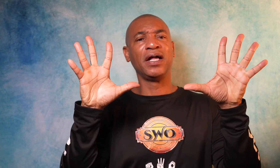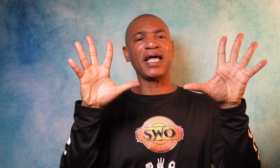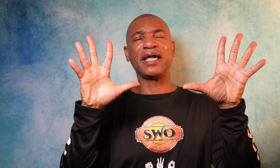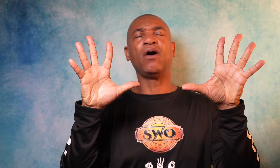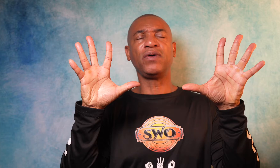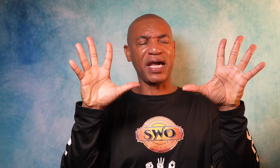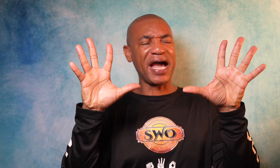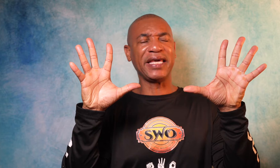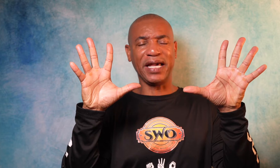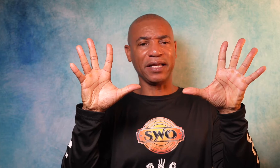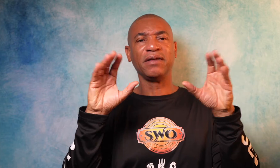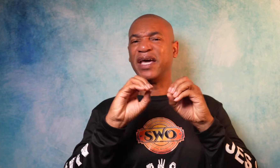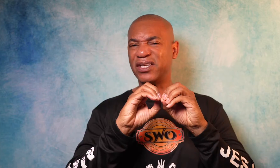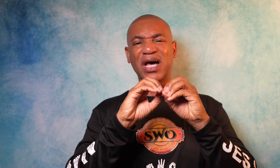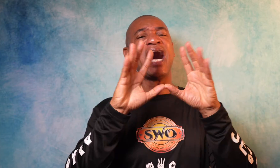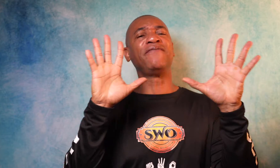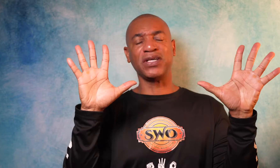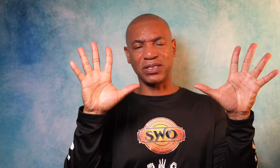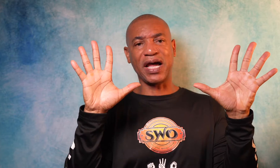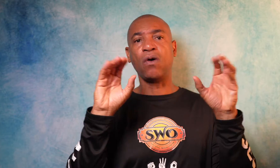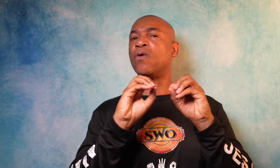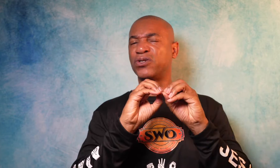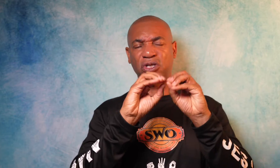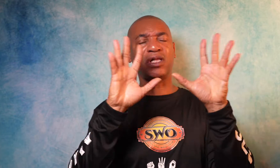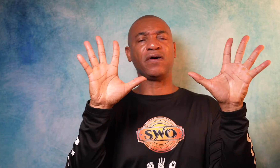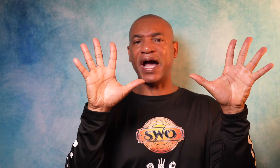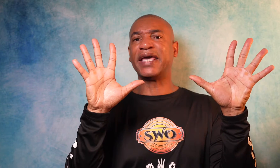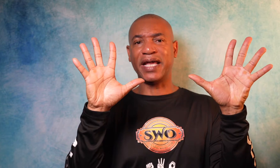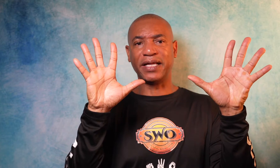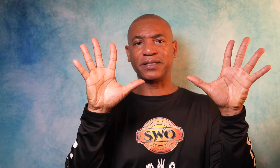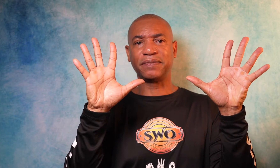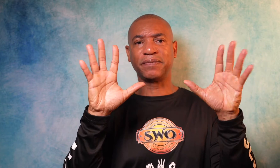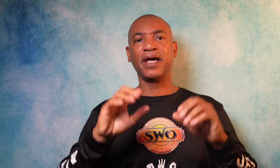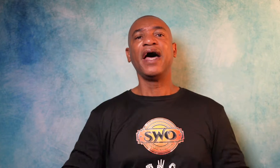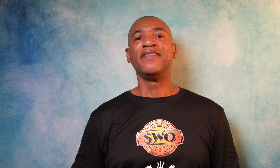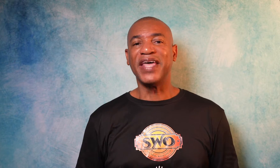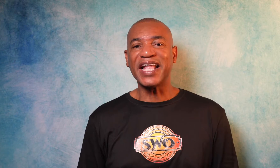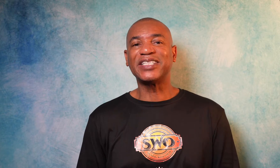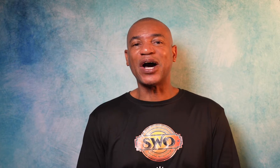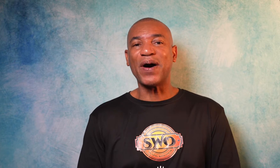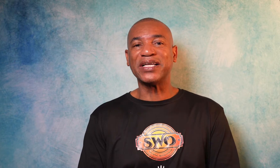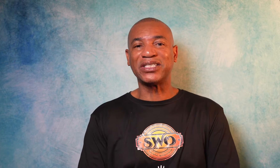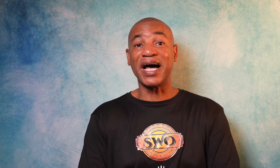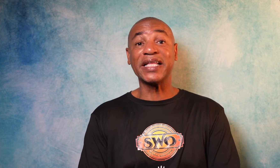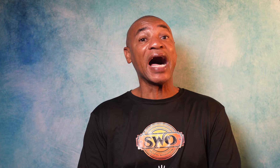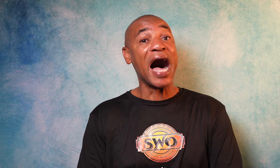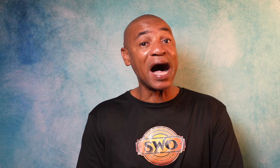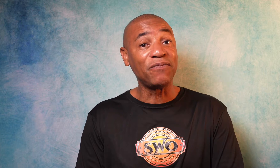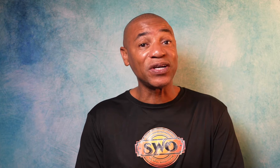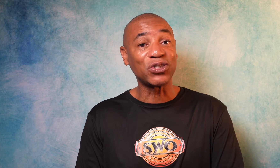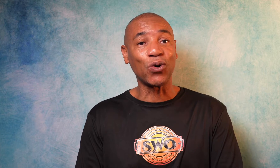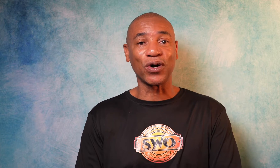Like, oh yeah, I get it. It's obvious now, or it's clear, I get it. That is how I sign obvious or